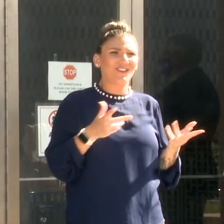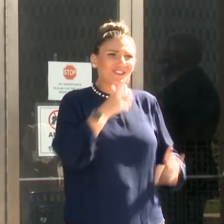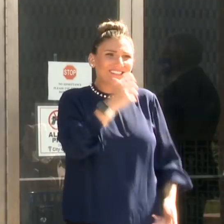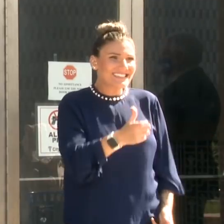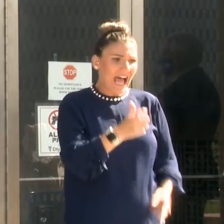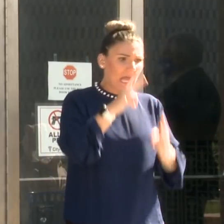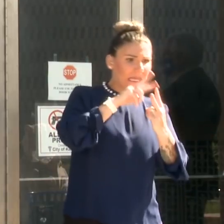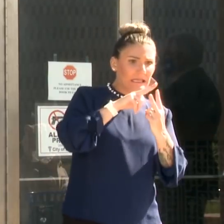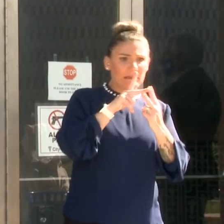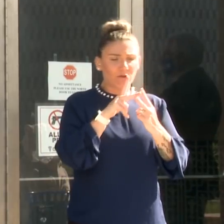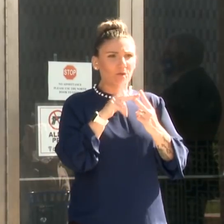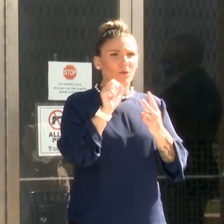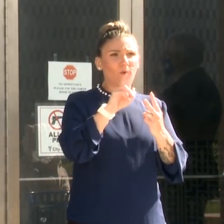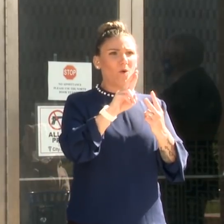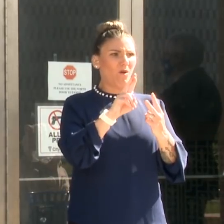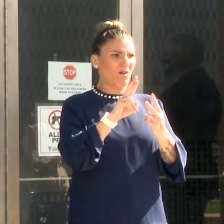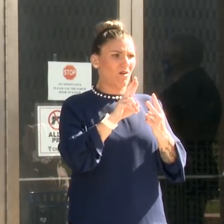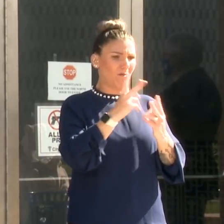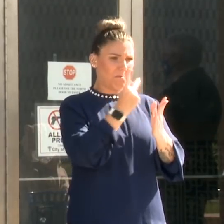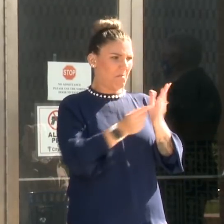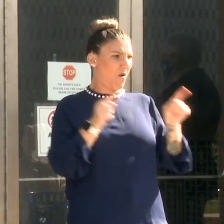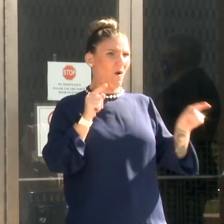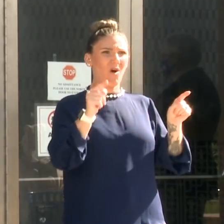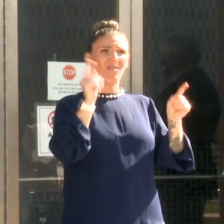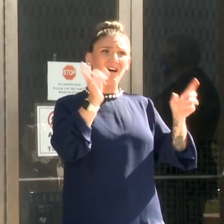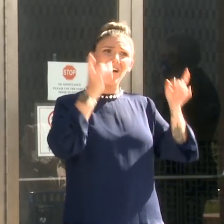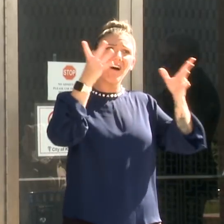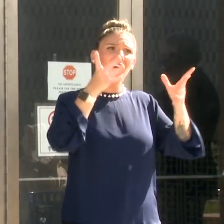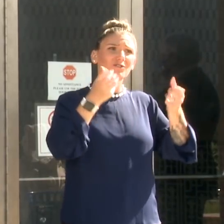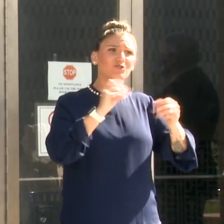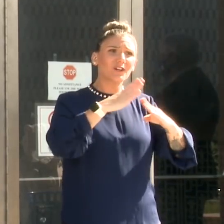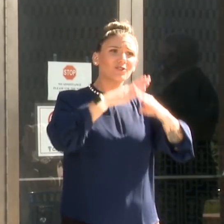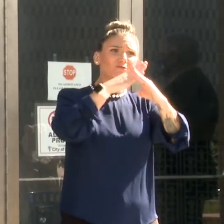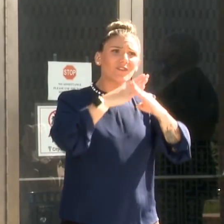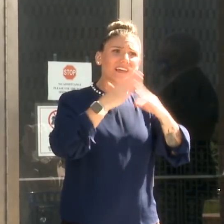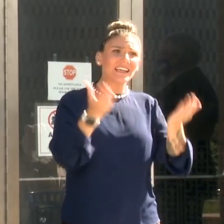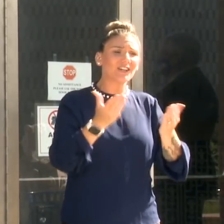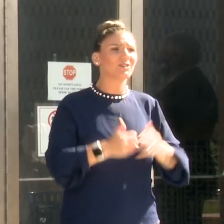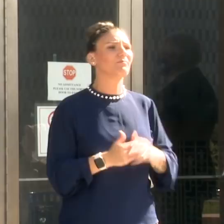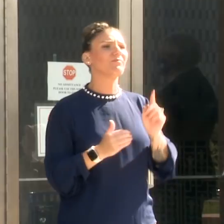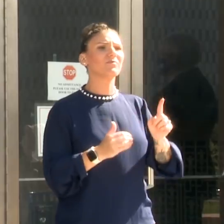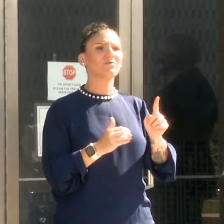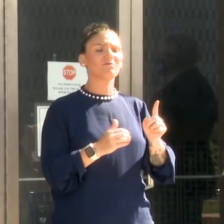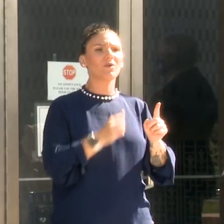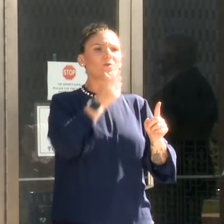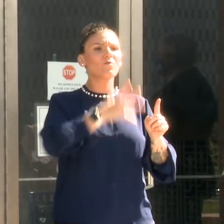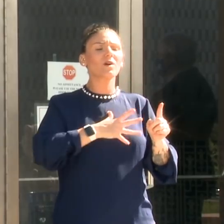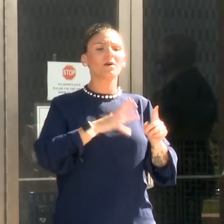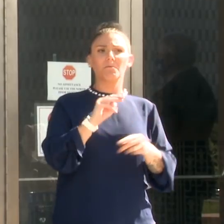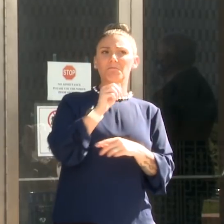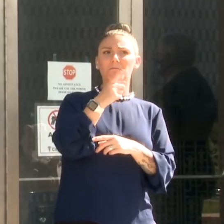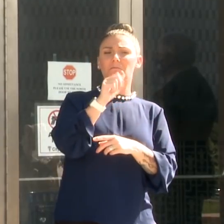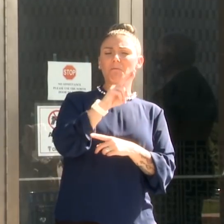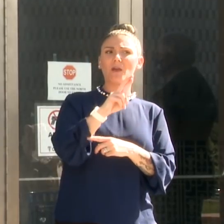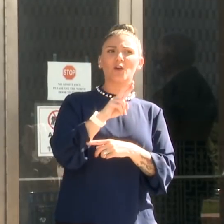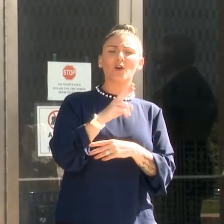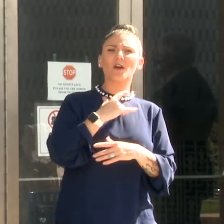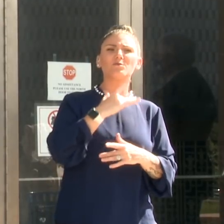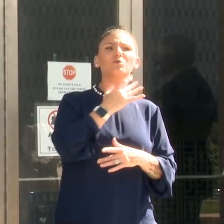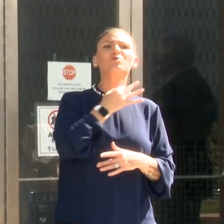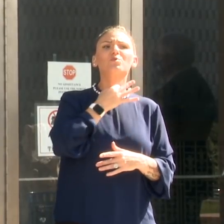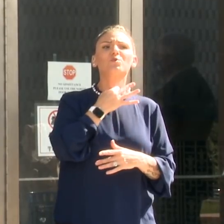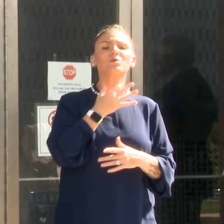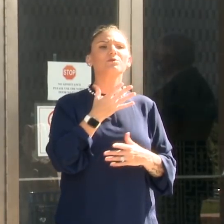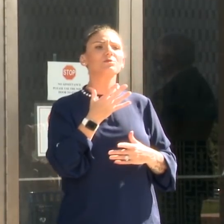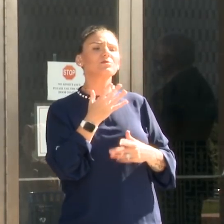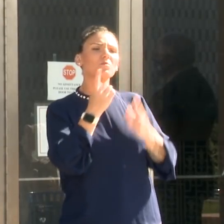or. They're both awful things that we're trying to prevent in Kansas City. Yes, ma'am. Mayor Lucas, I was just wondering, when it